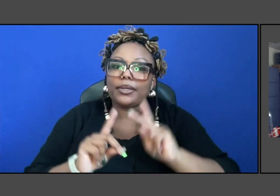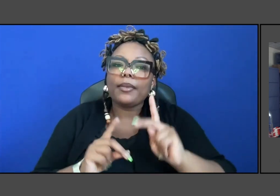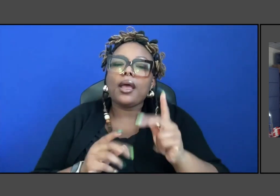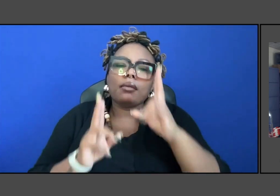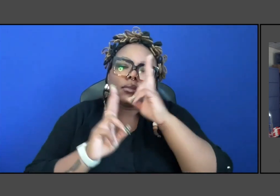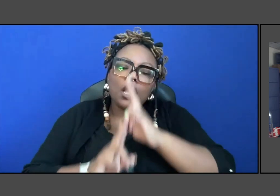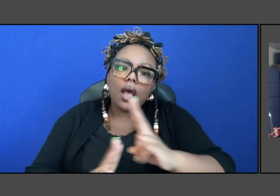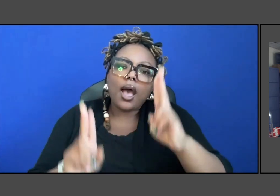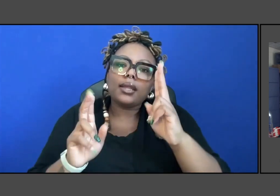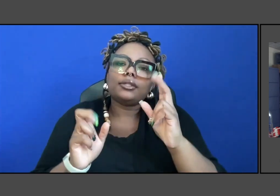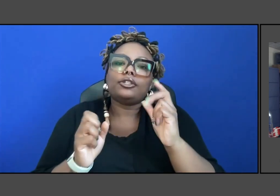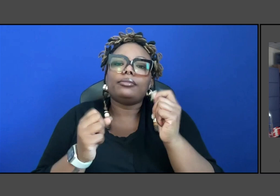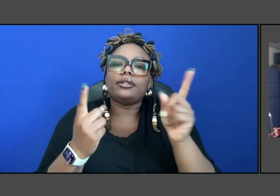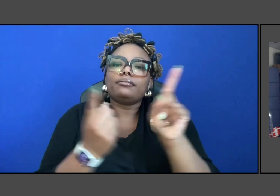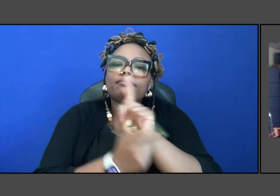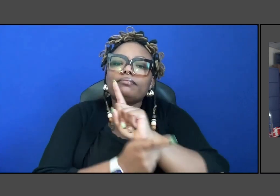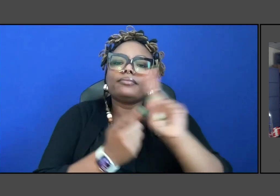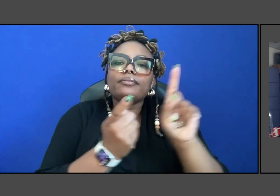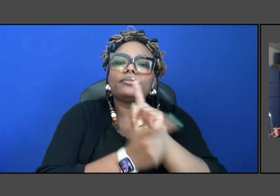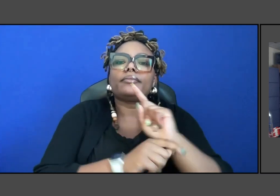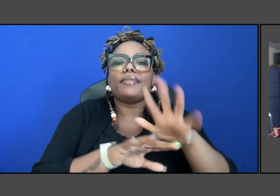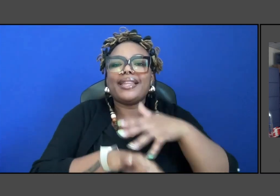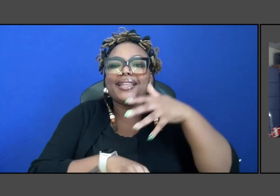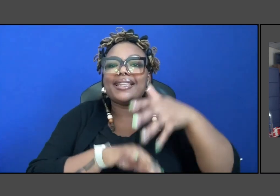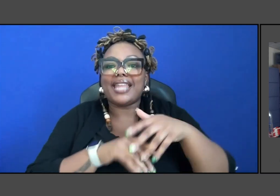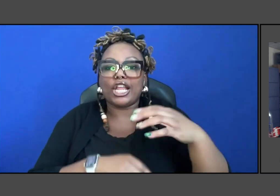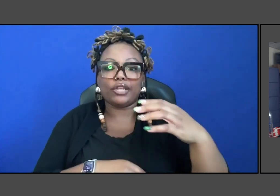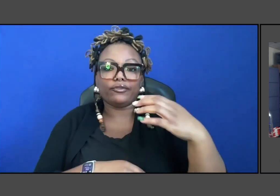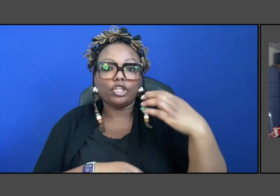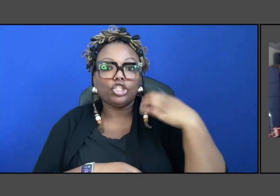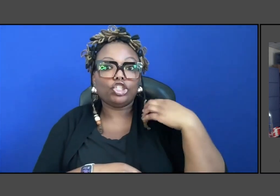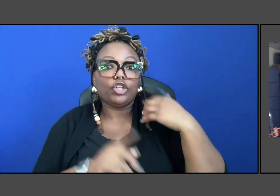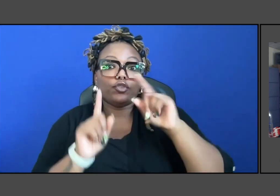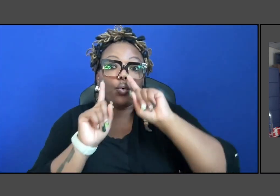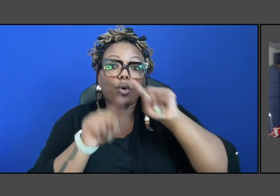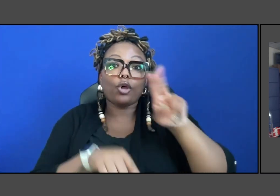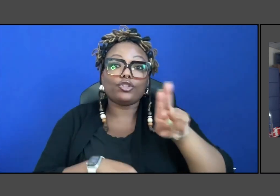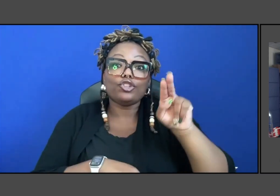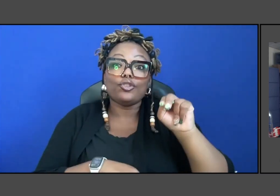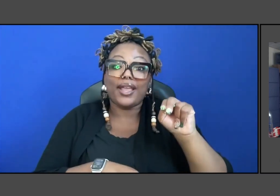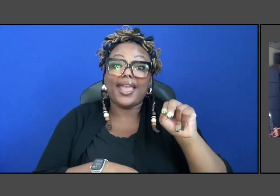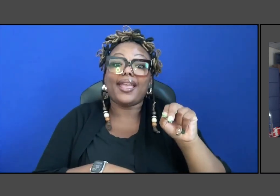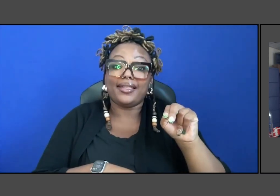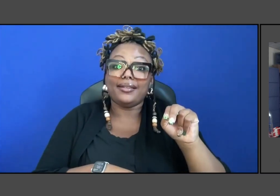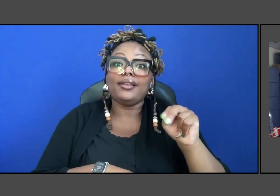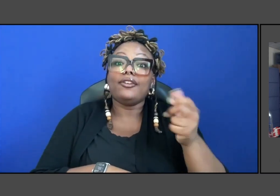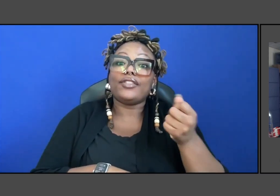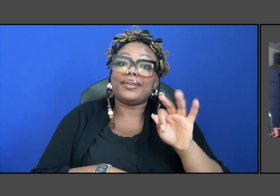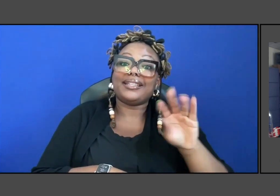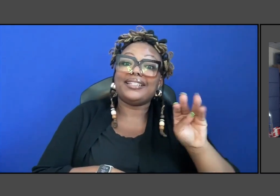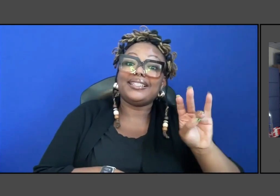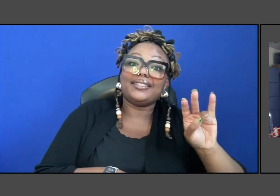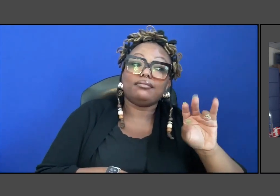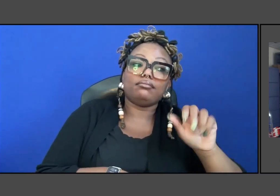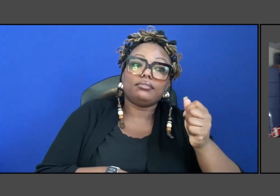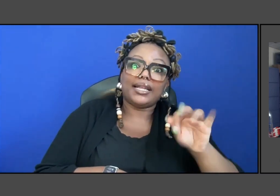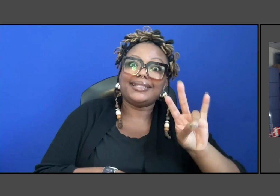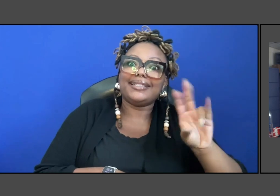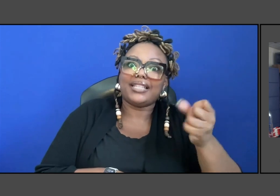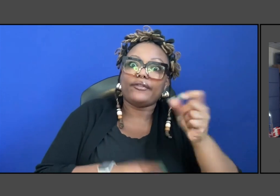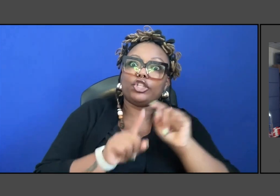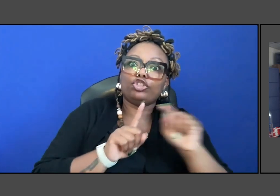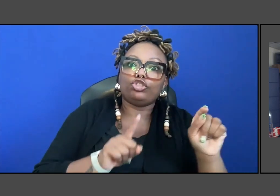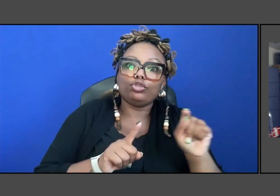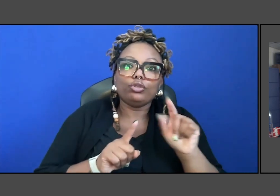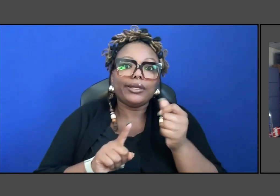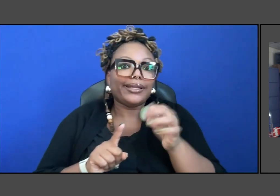chiefs who were going to the UN from the 70s, actually from the 40s and into the 70s because